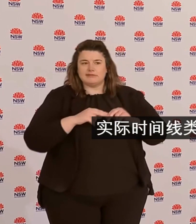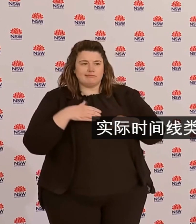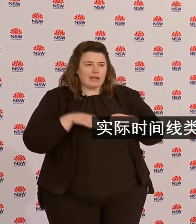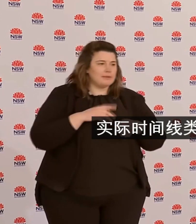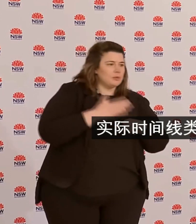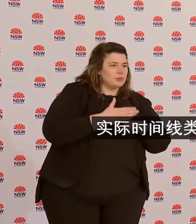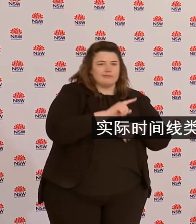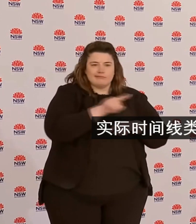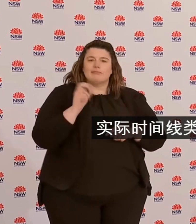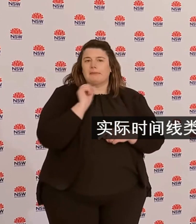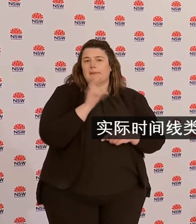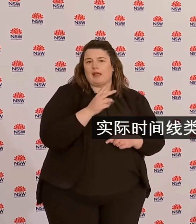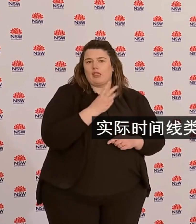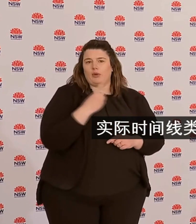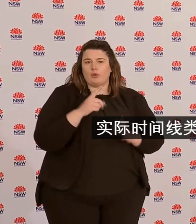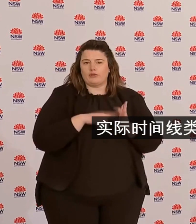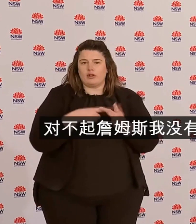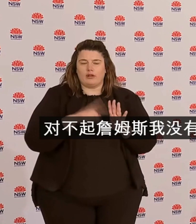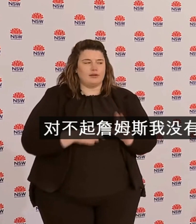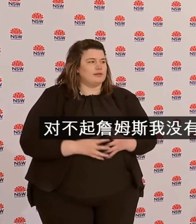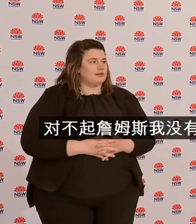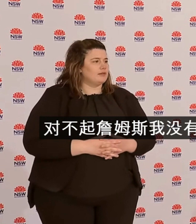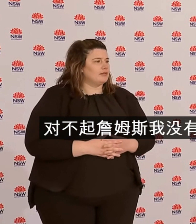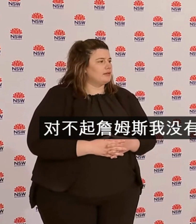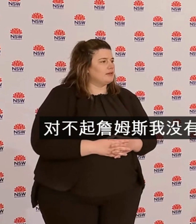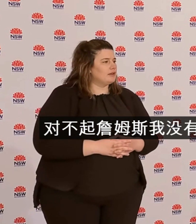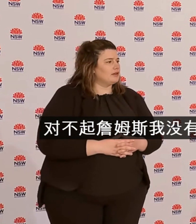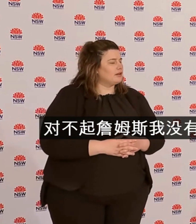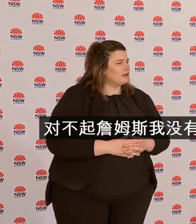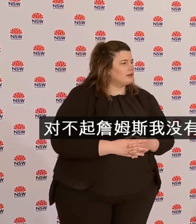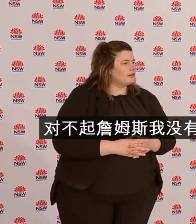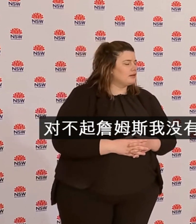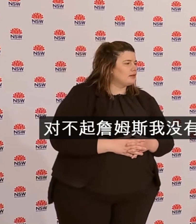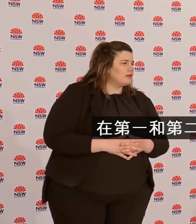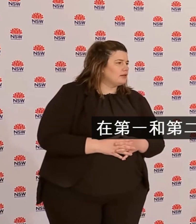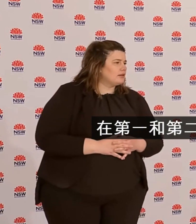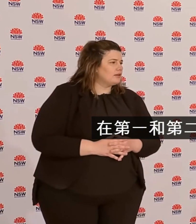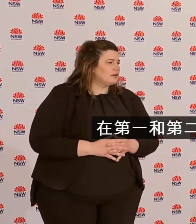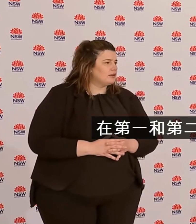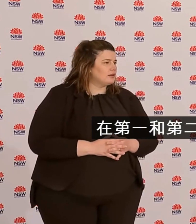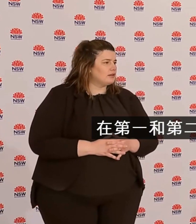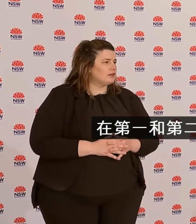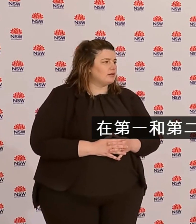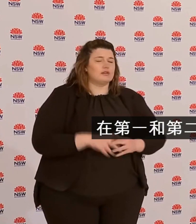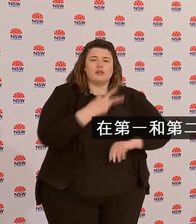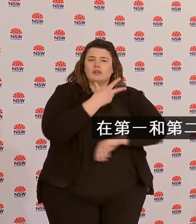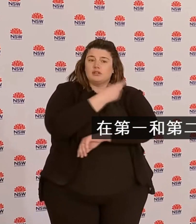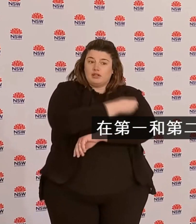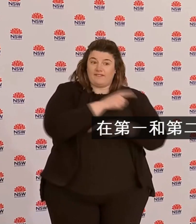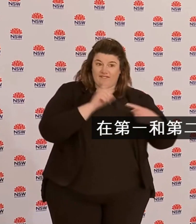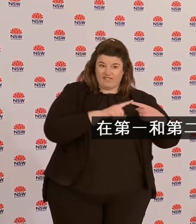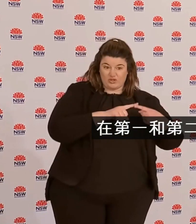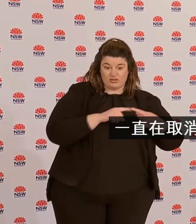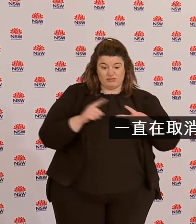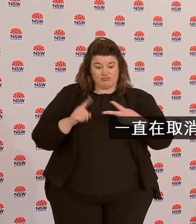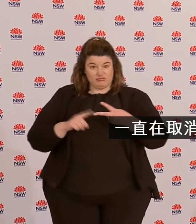actual timeline, similar to Alex's question, that difference between... I'm sorry, James, I didn't hear the first bit of the question. The time between first and second dose. Yeah. Have you